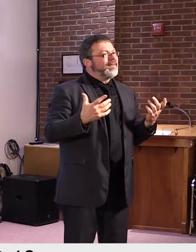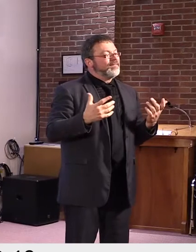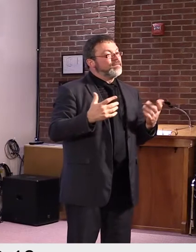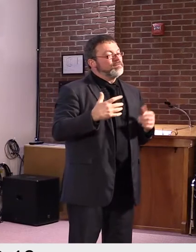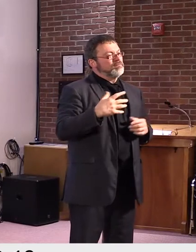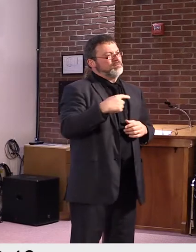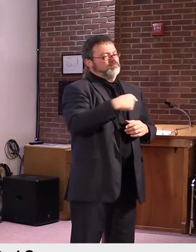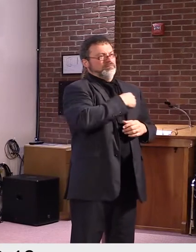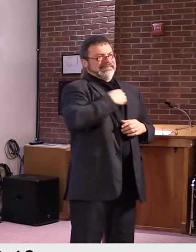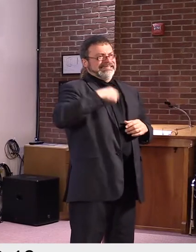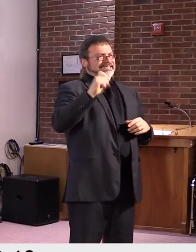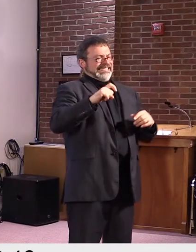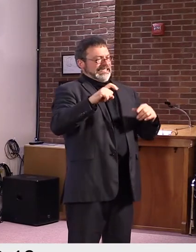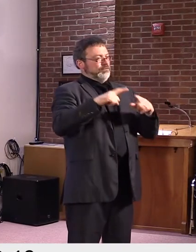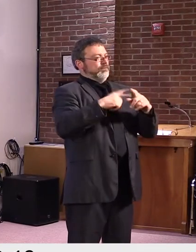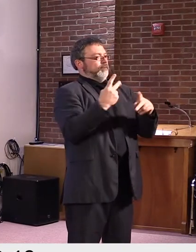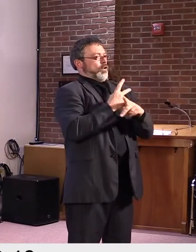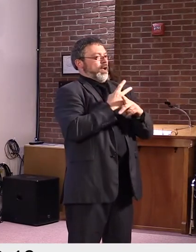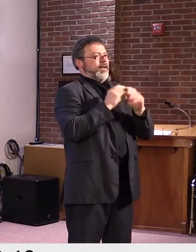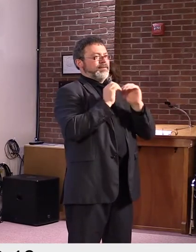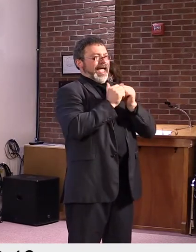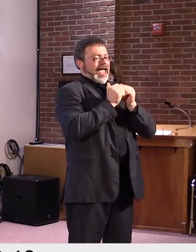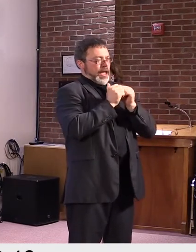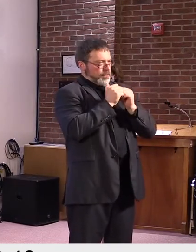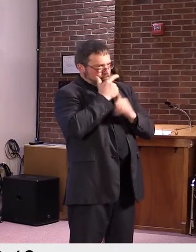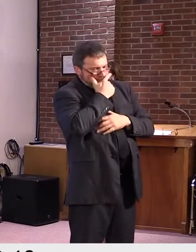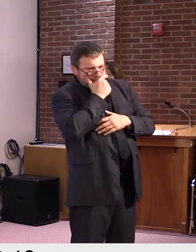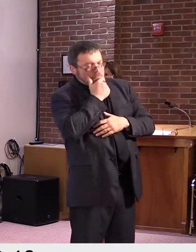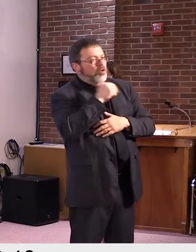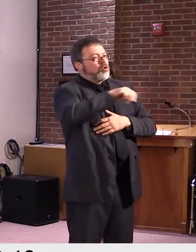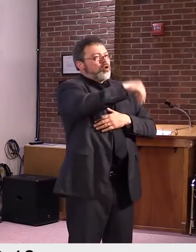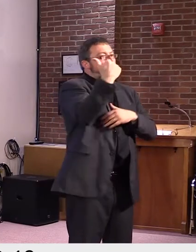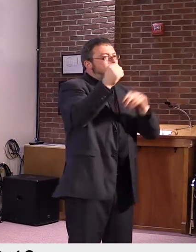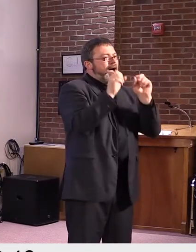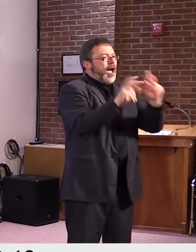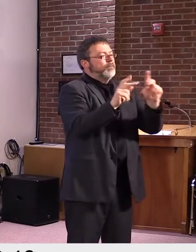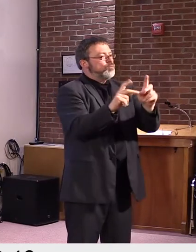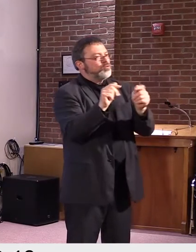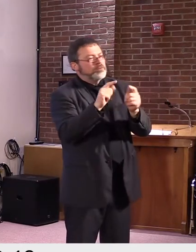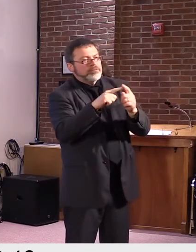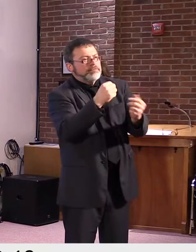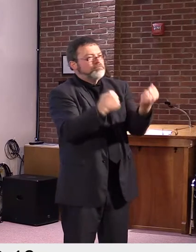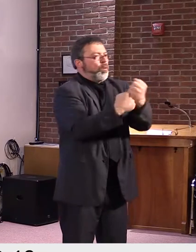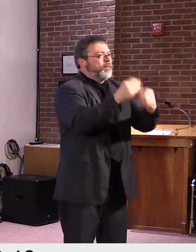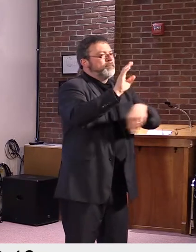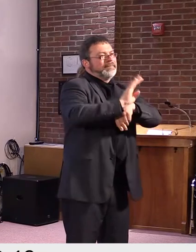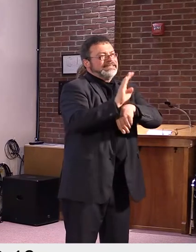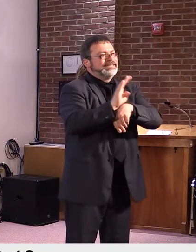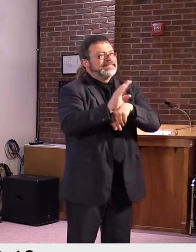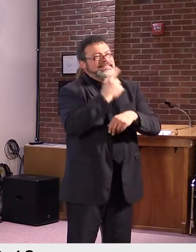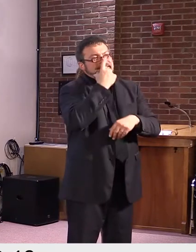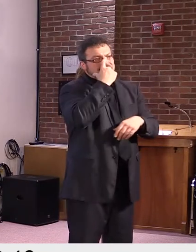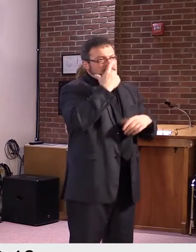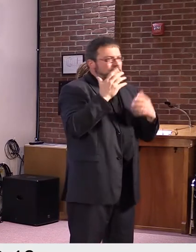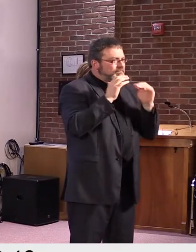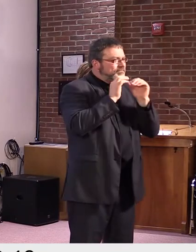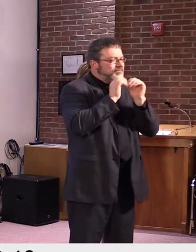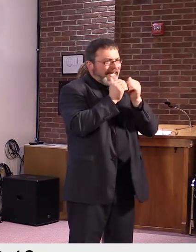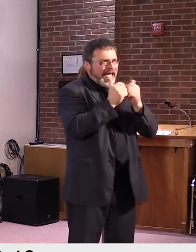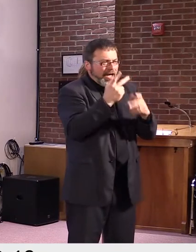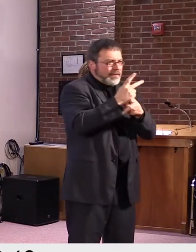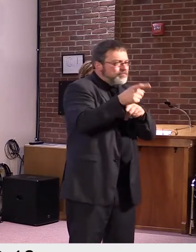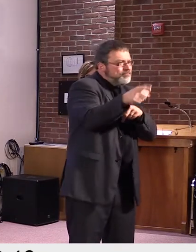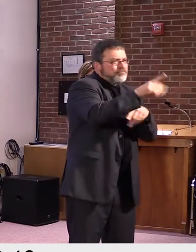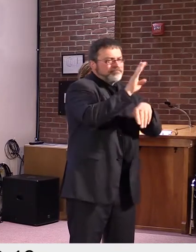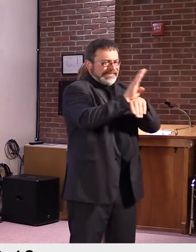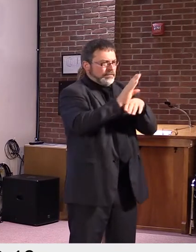provide for new opportunities for businesses and invite more of these businesses into Vermont. As a result, as we've tried to do